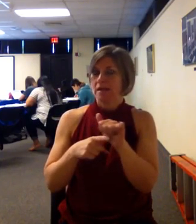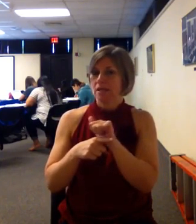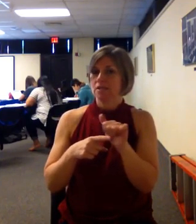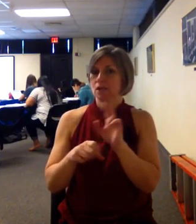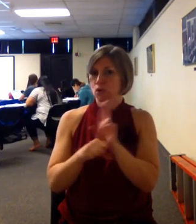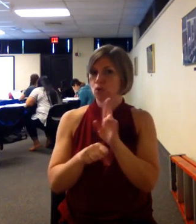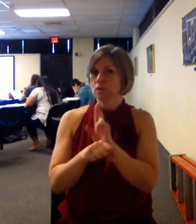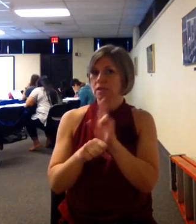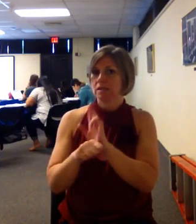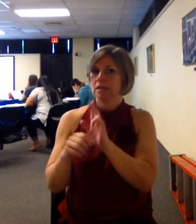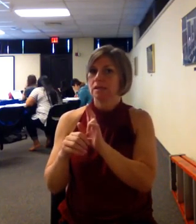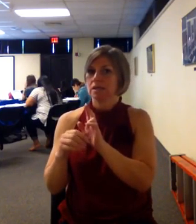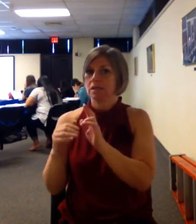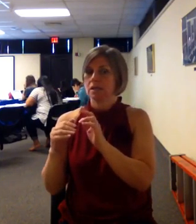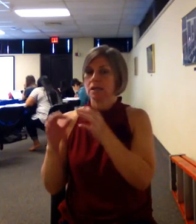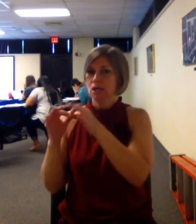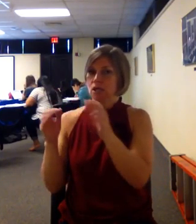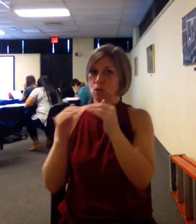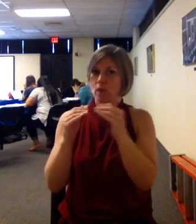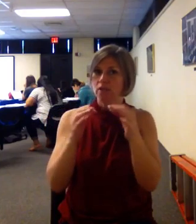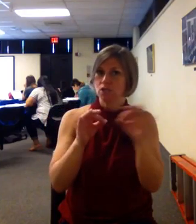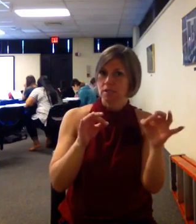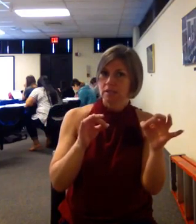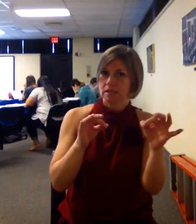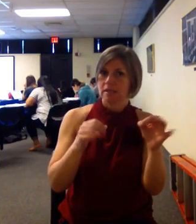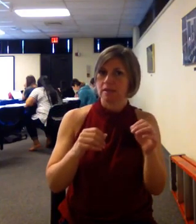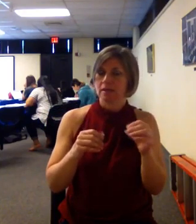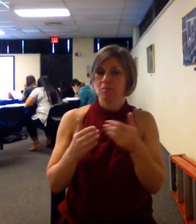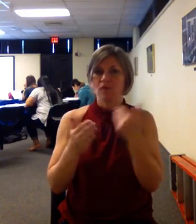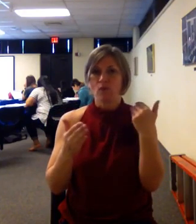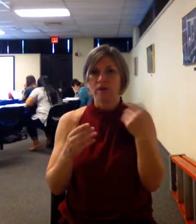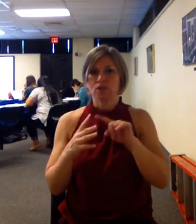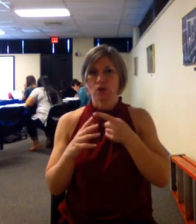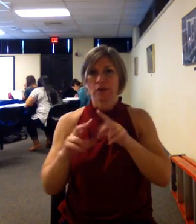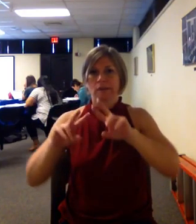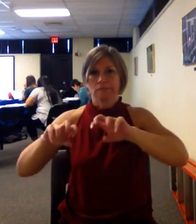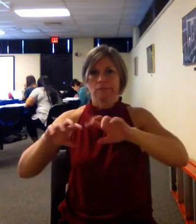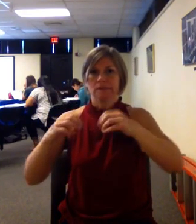equation before he started kind of dissecting it out.